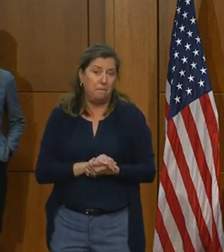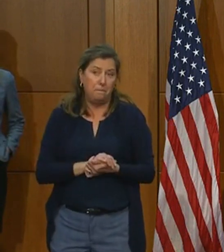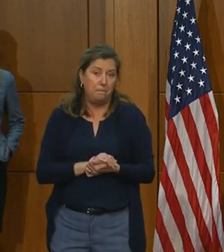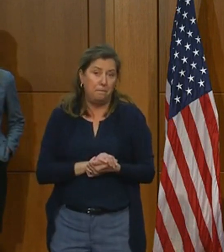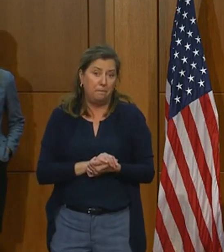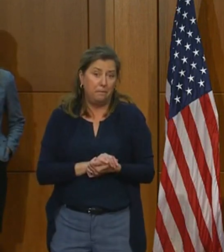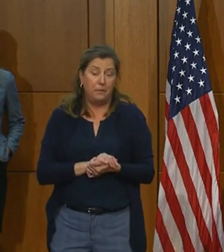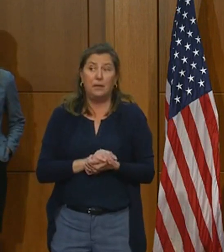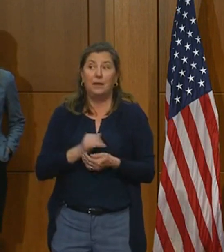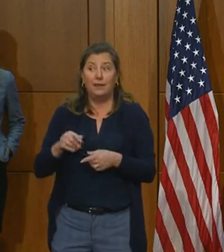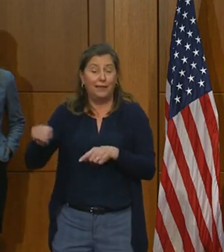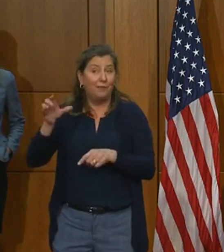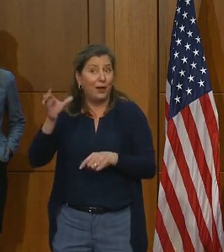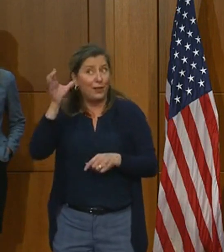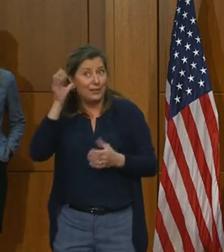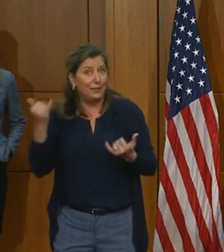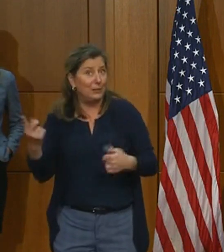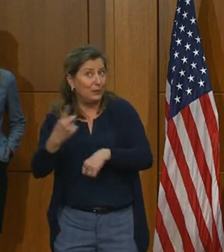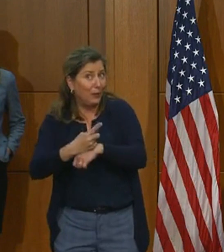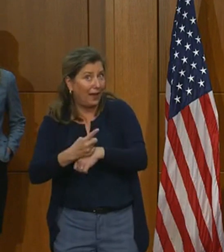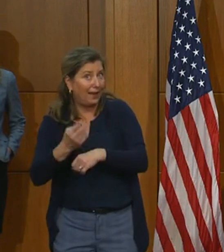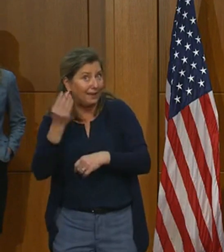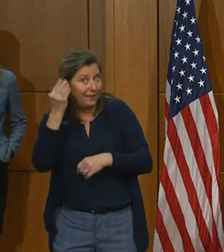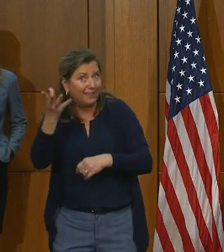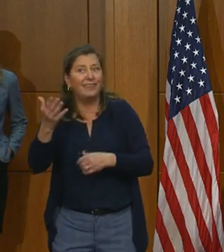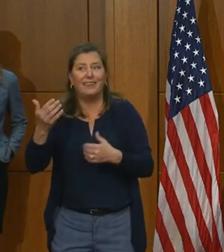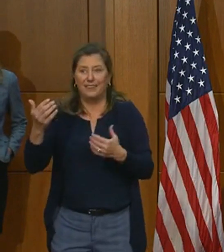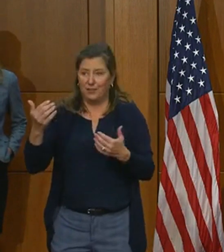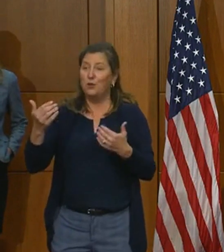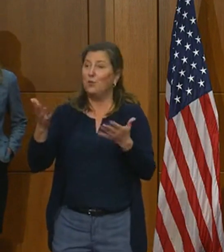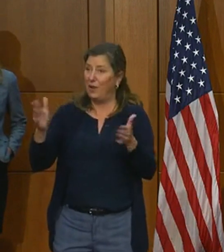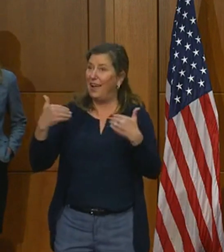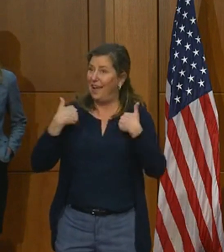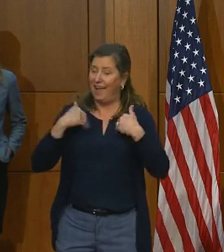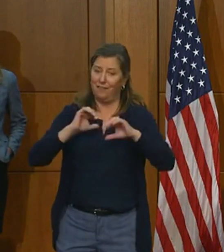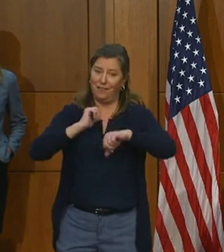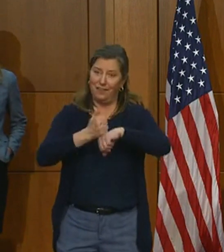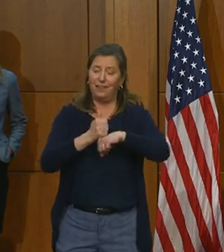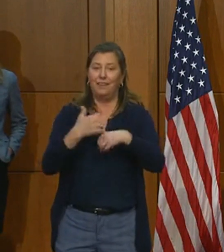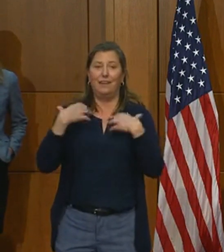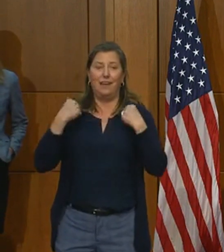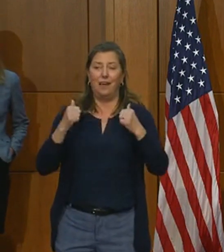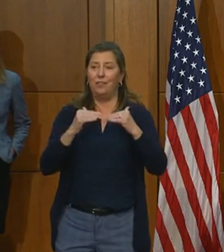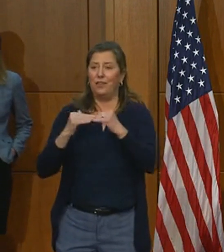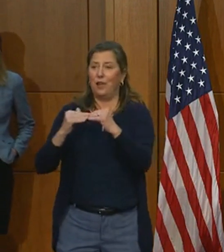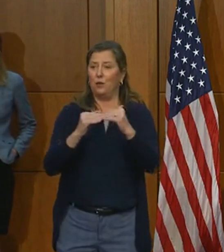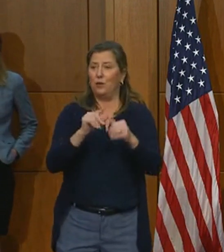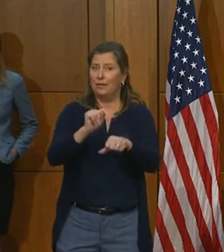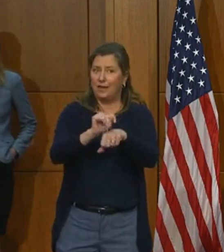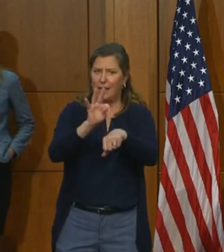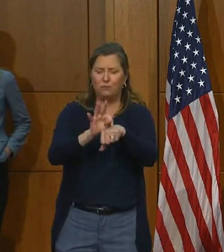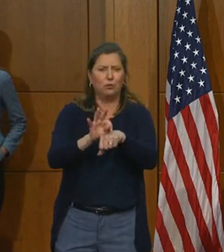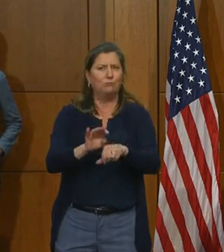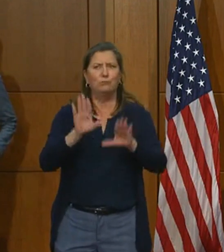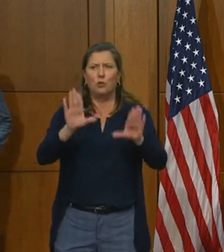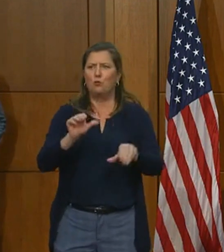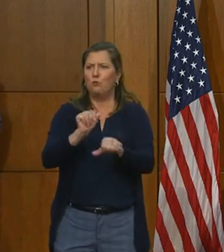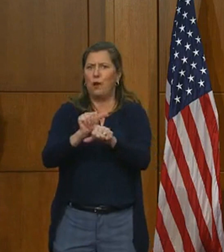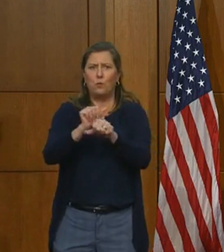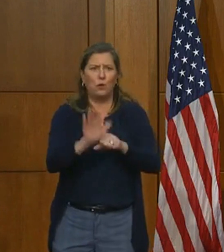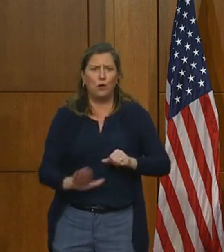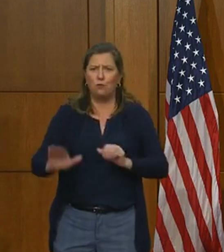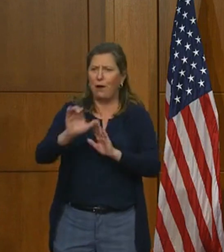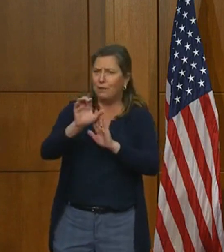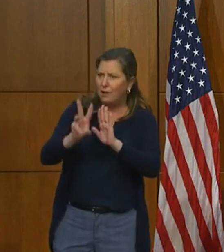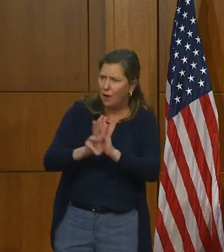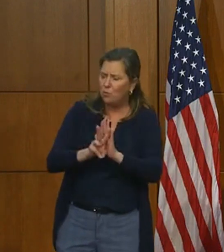But if they're listening today, we have a health equity task force that's doing wonderful work across the Commonwealth, and